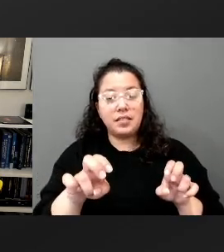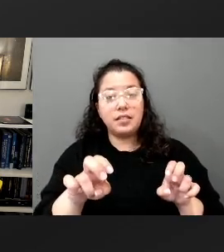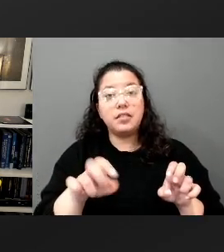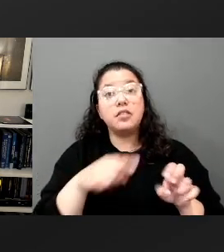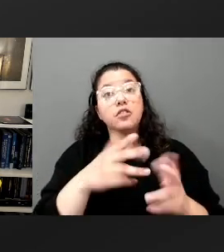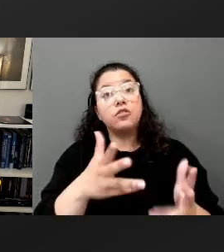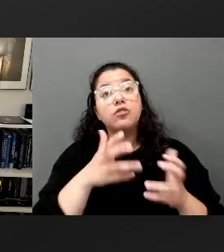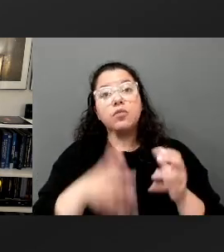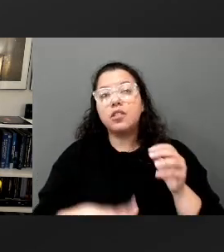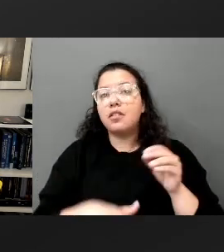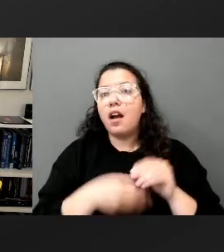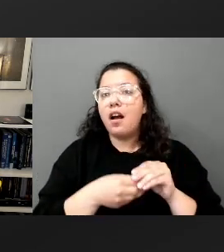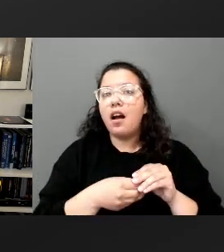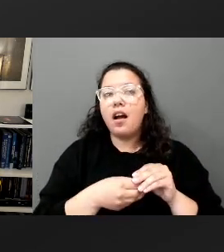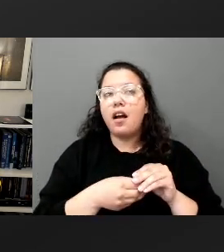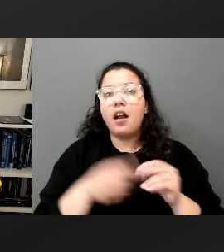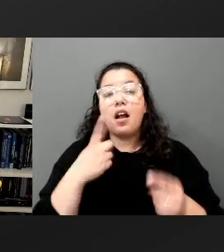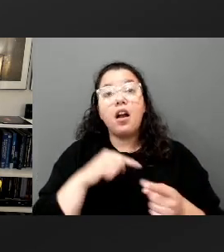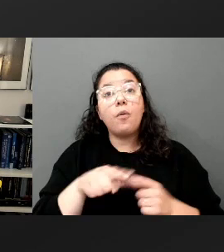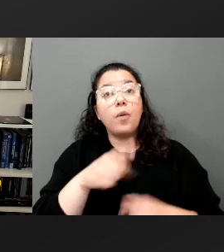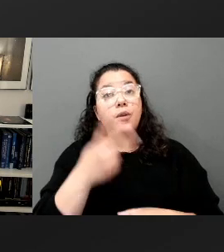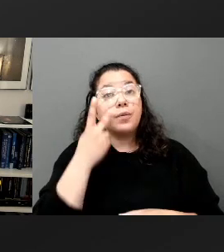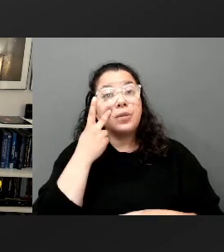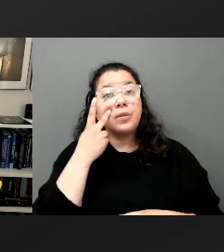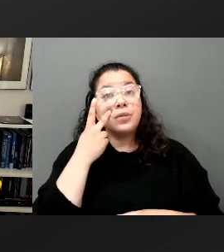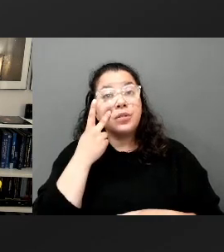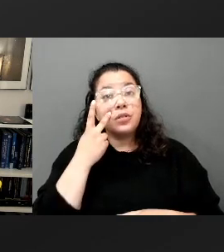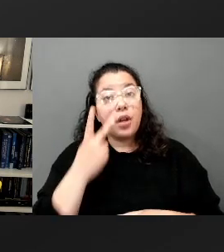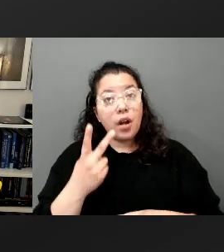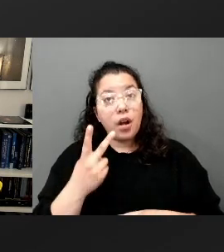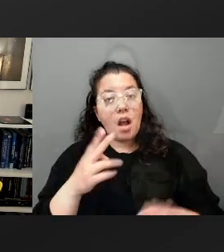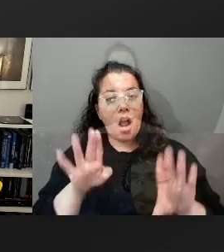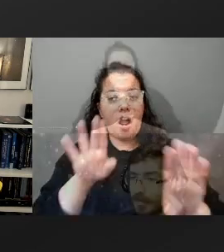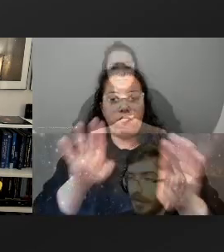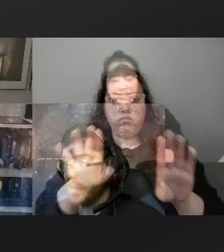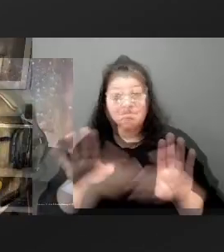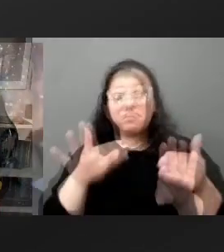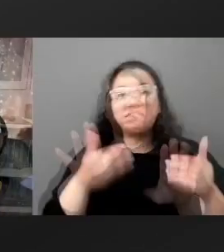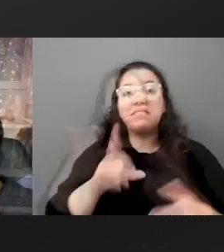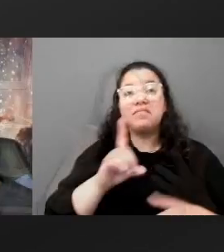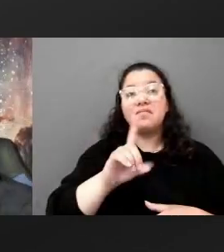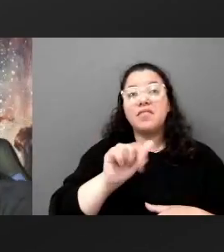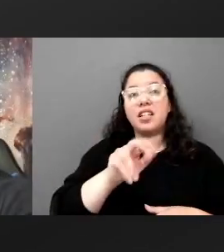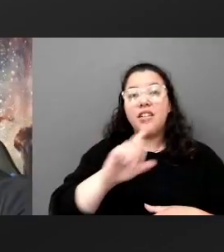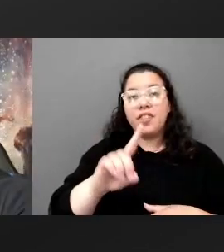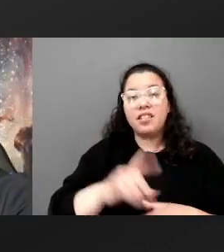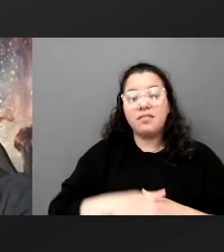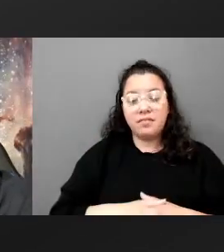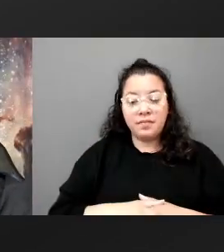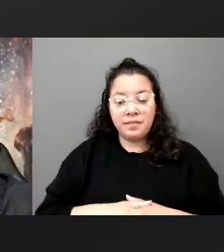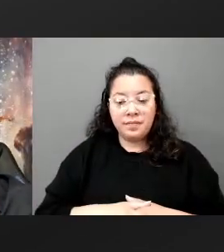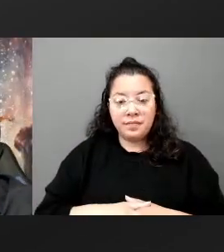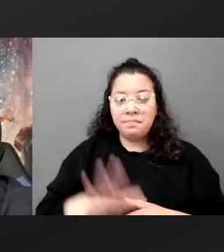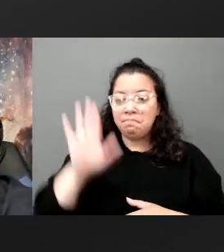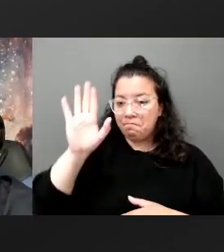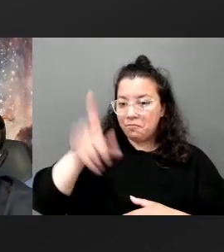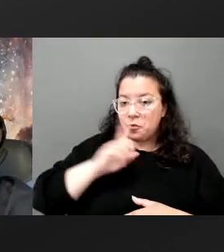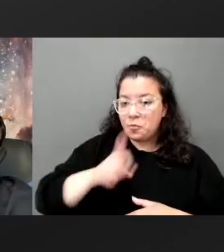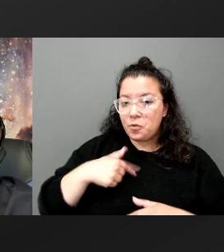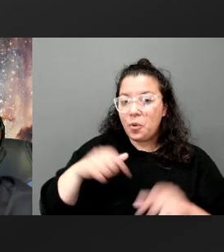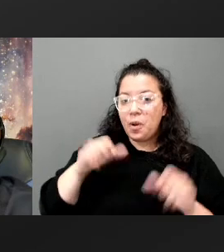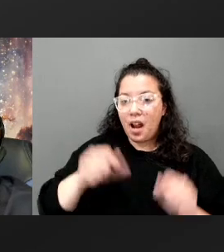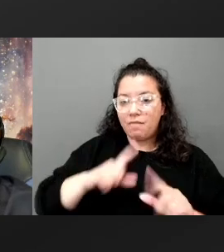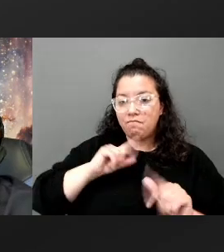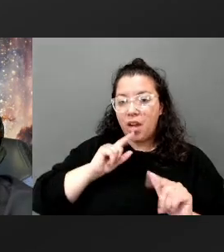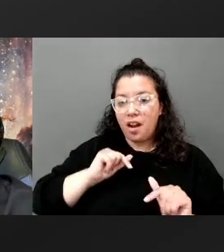your first reaction when you saw these images for the first time? I guess I can just add that what really stands